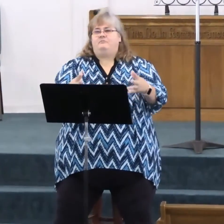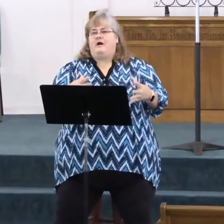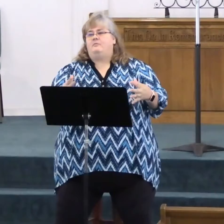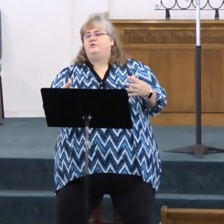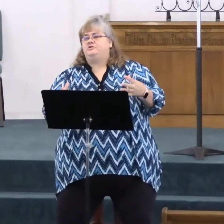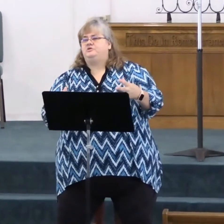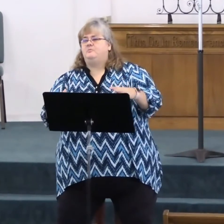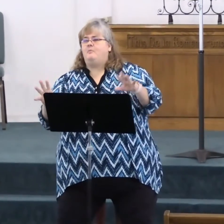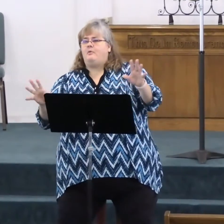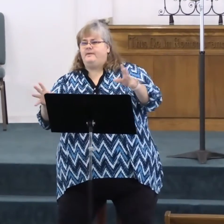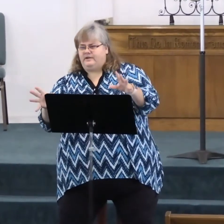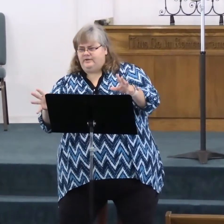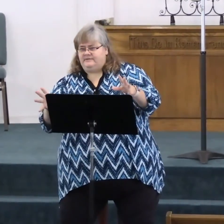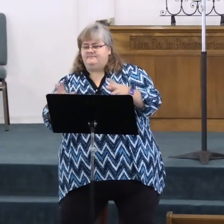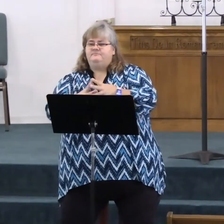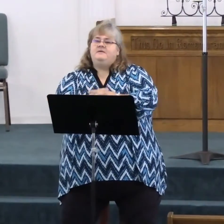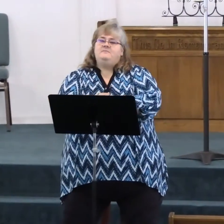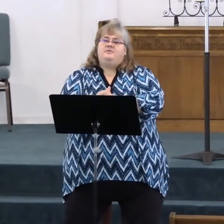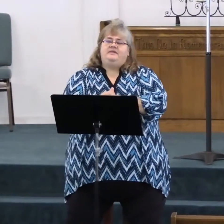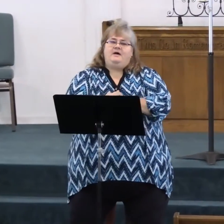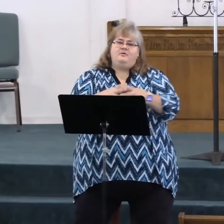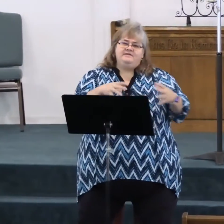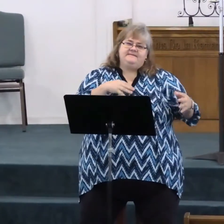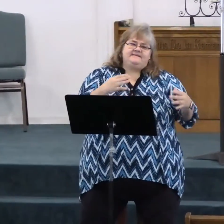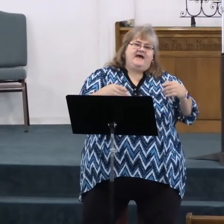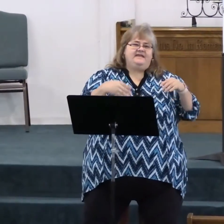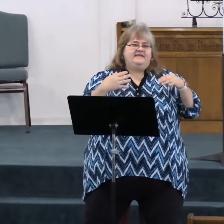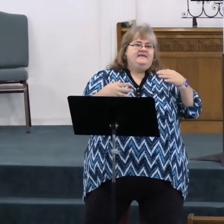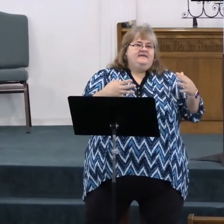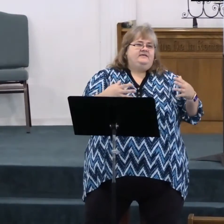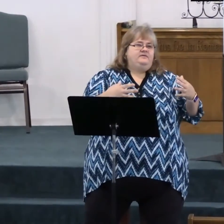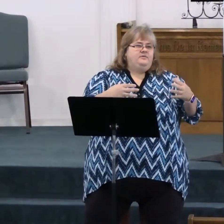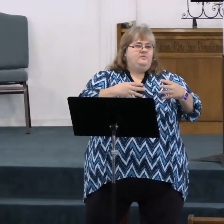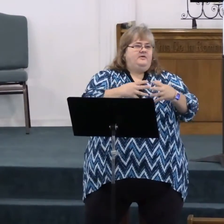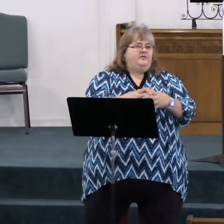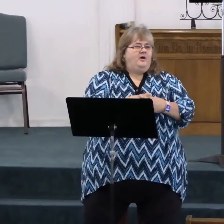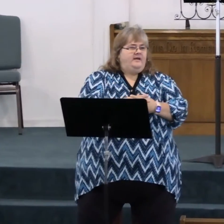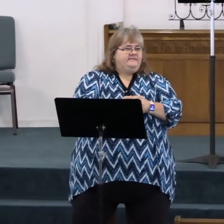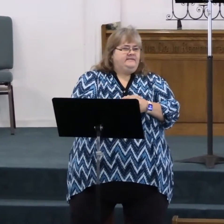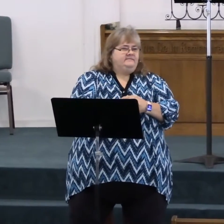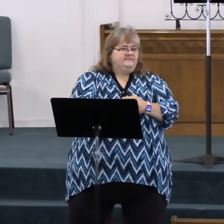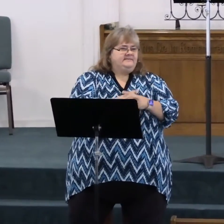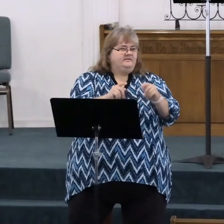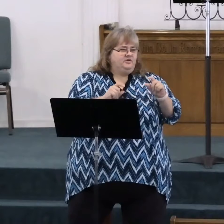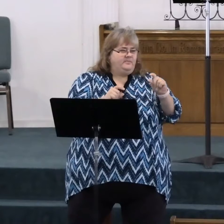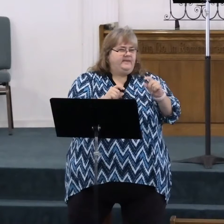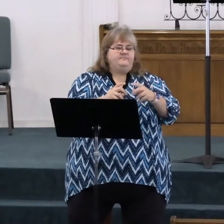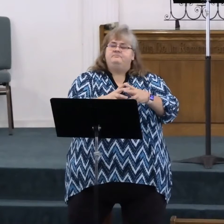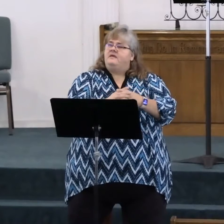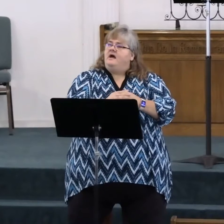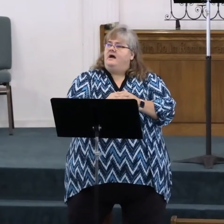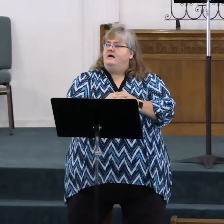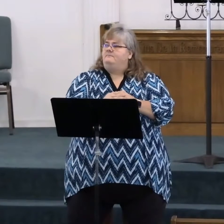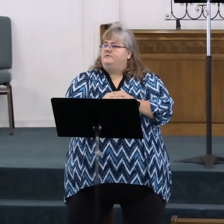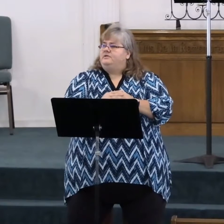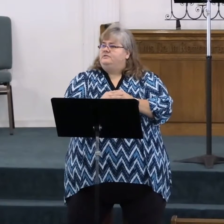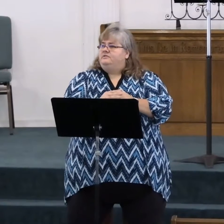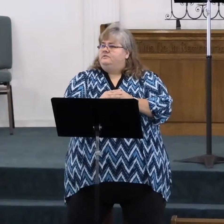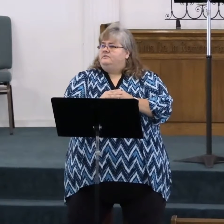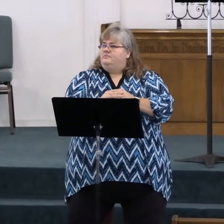I wanted to do more, but I couldn't. But I want to just kind of give you a thought, just a little bit. We're